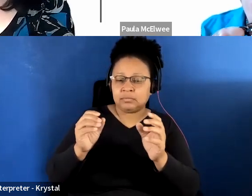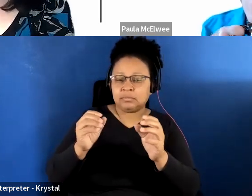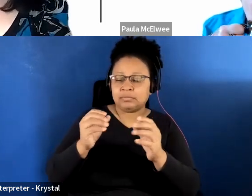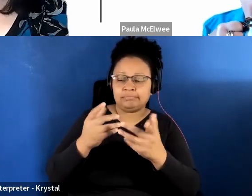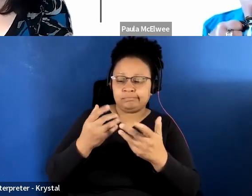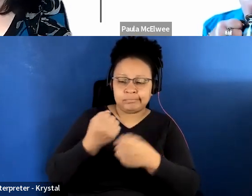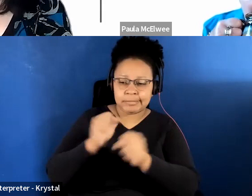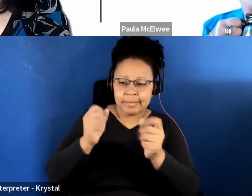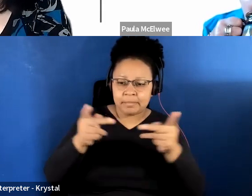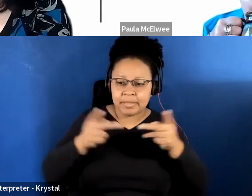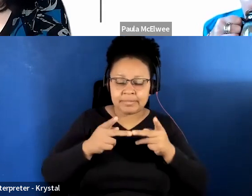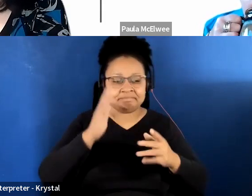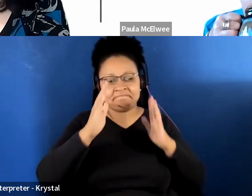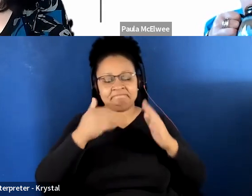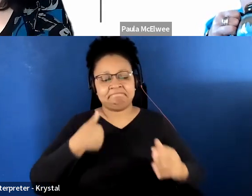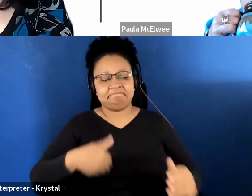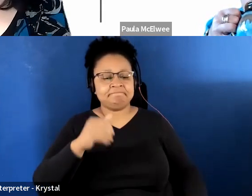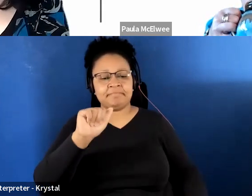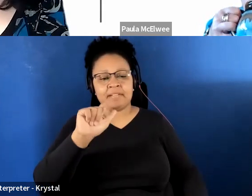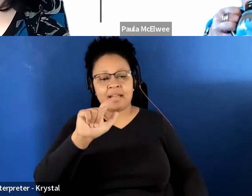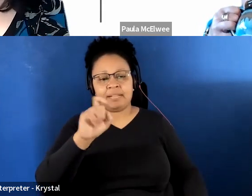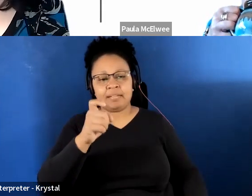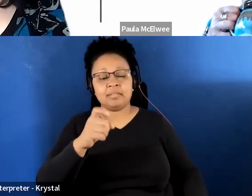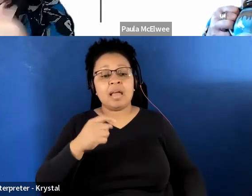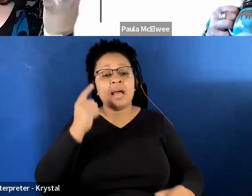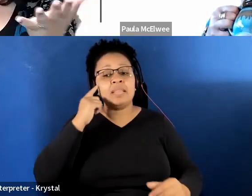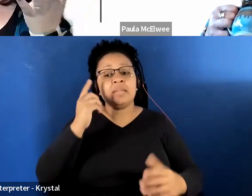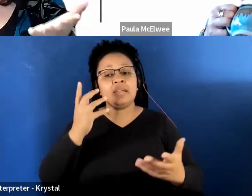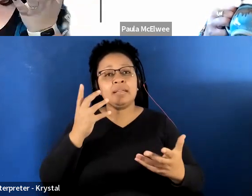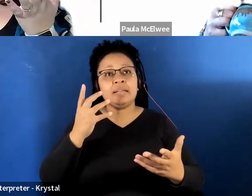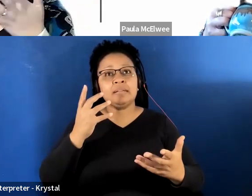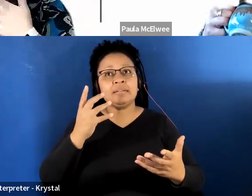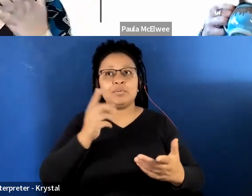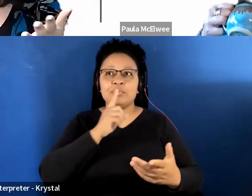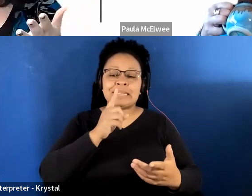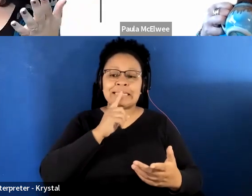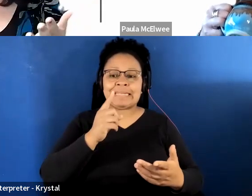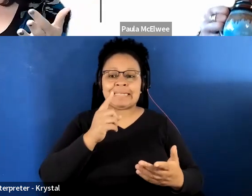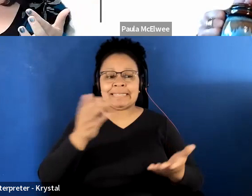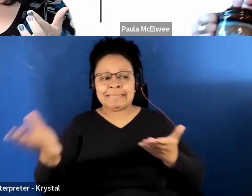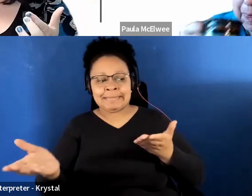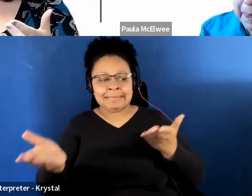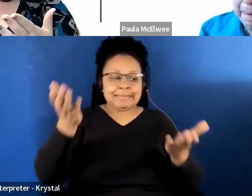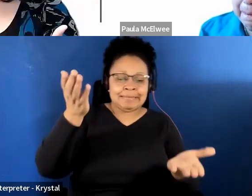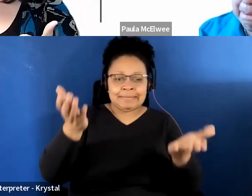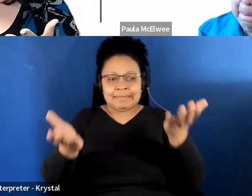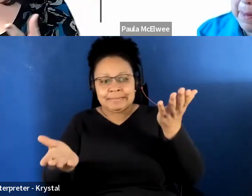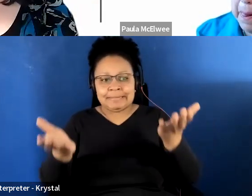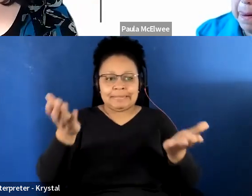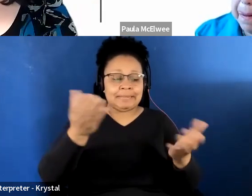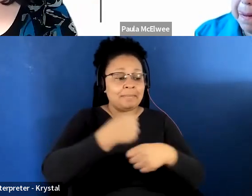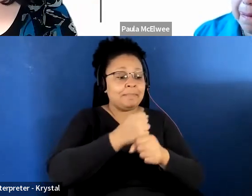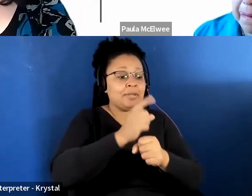Yeah, so this is Alex here. I think it's a trade-off of making sure people feel comfortable and it's not